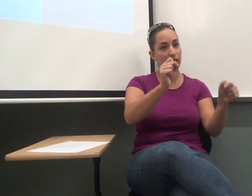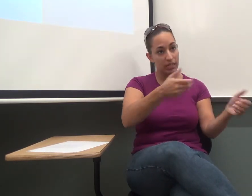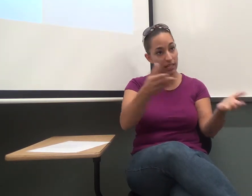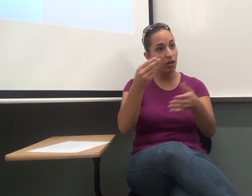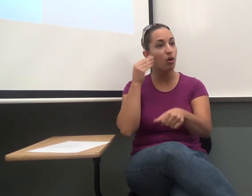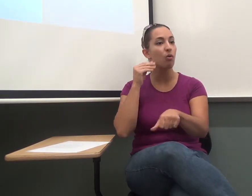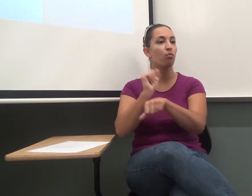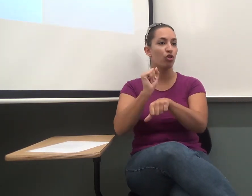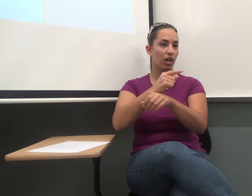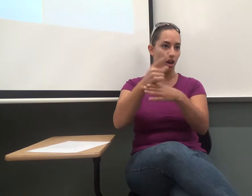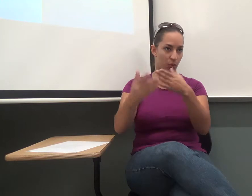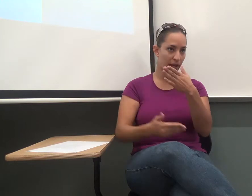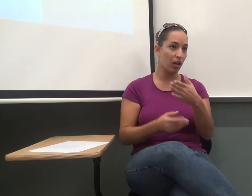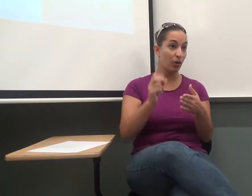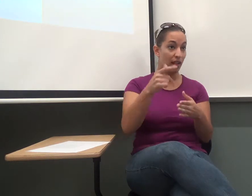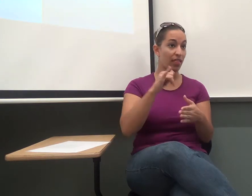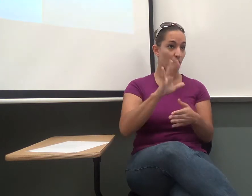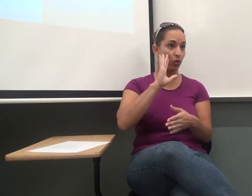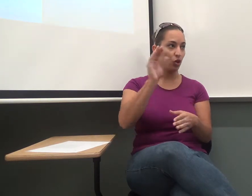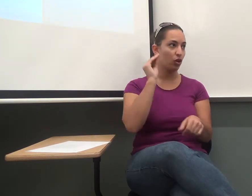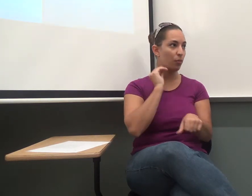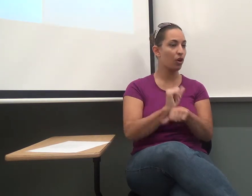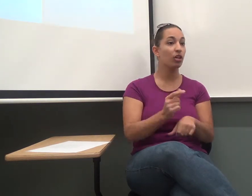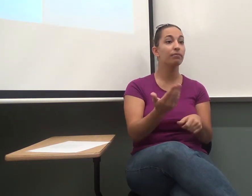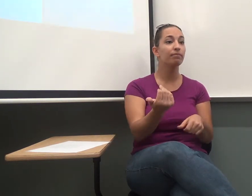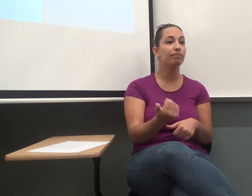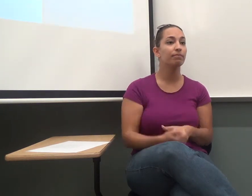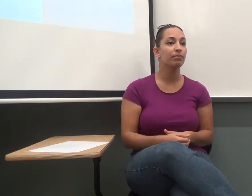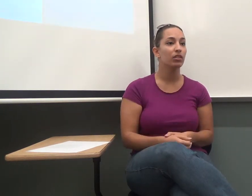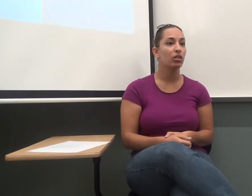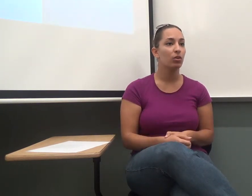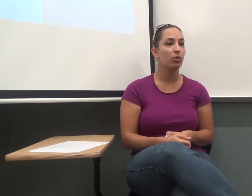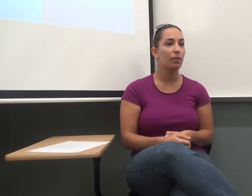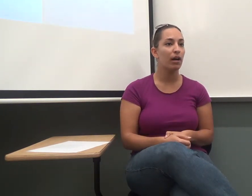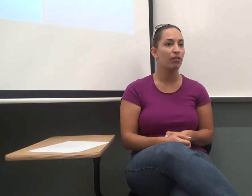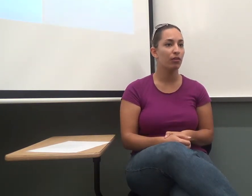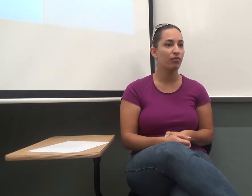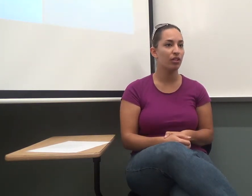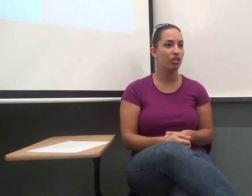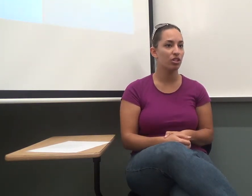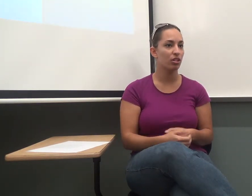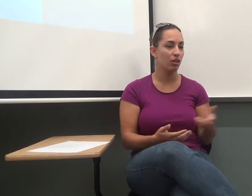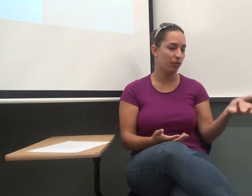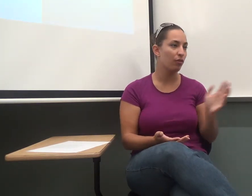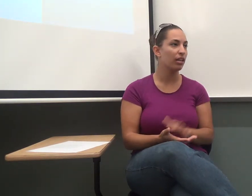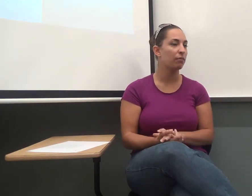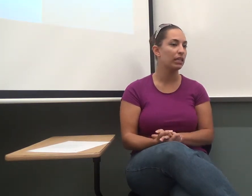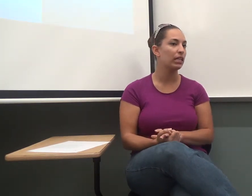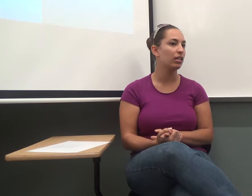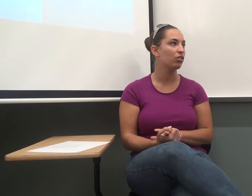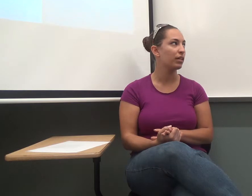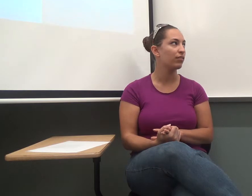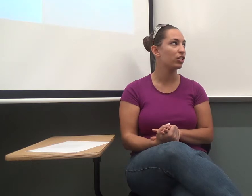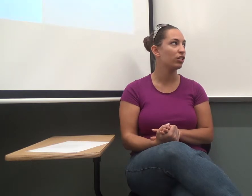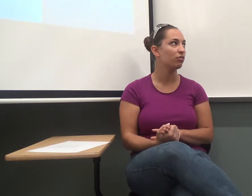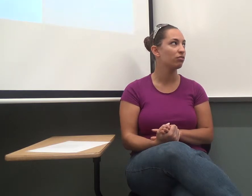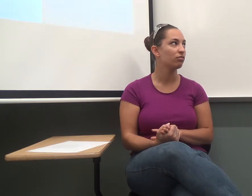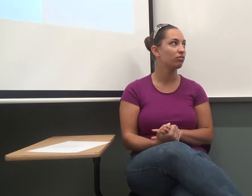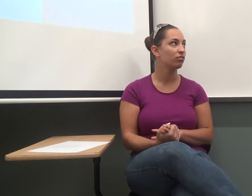over the weekend. That's going to be your assignment, okay? Question? What about if we already completed it? Hey, then you're already ahead